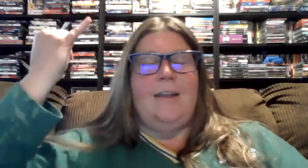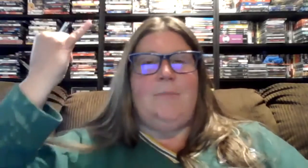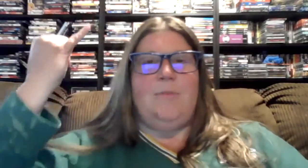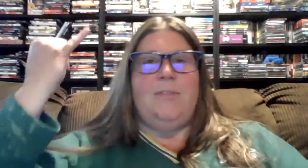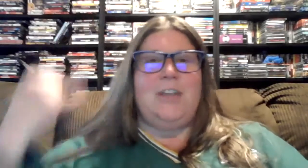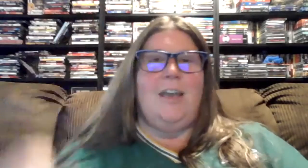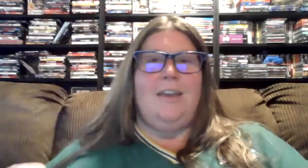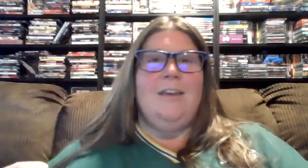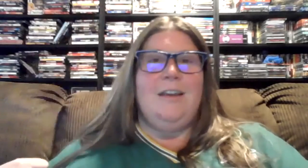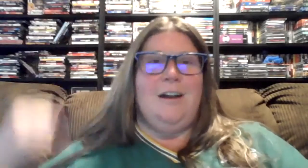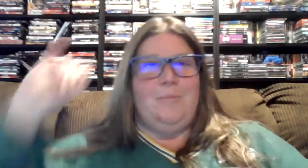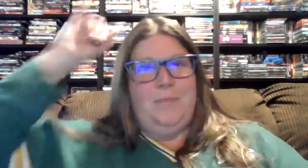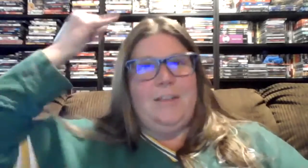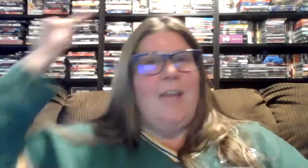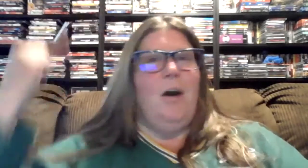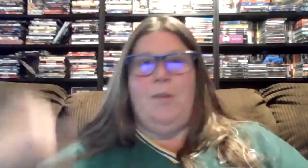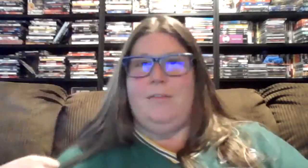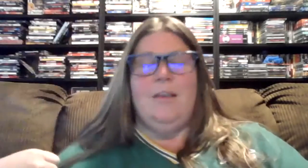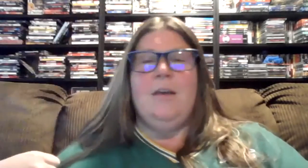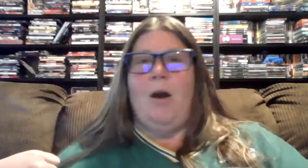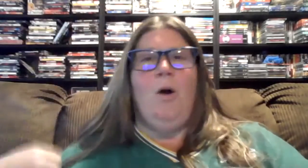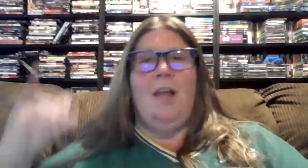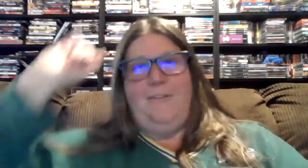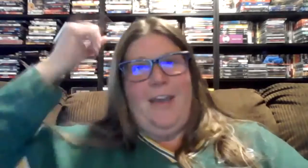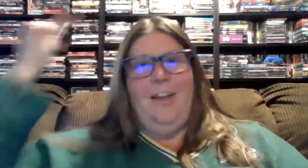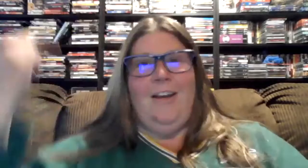name is with a J, because I have always, my whole life had long hair.